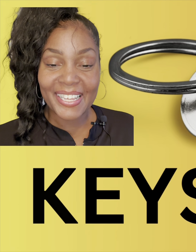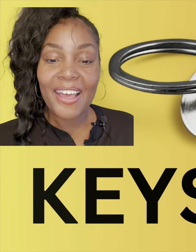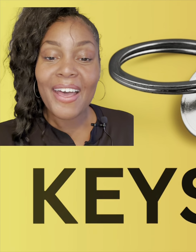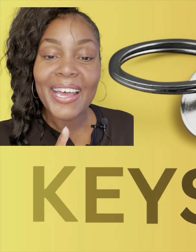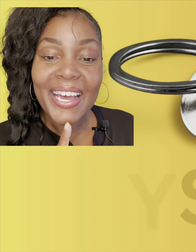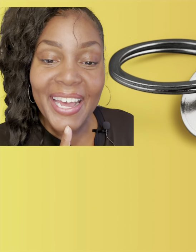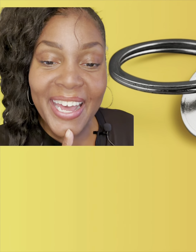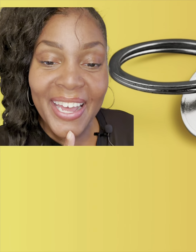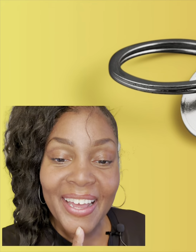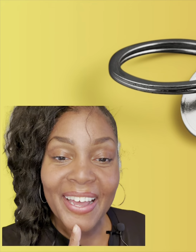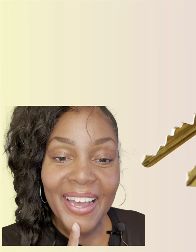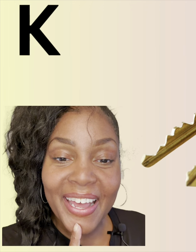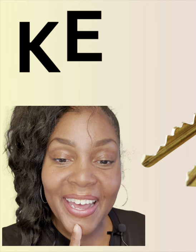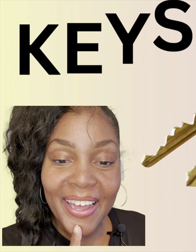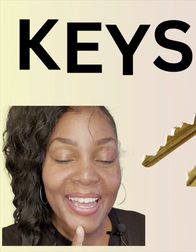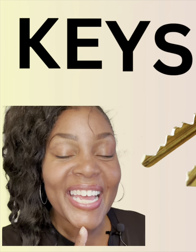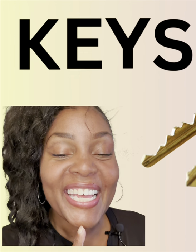Keys.